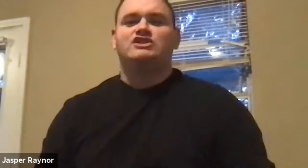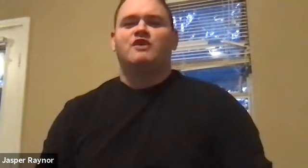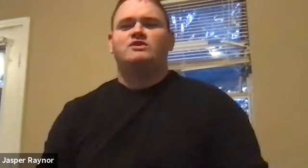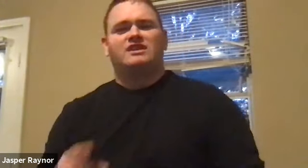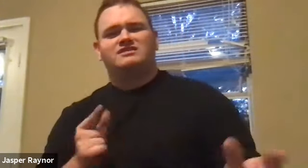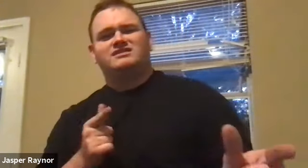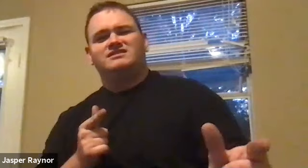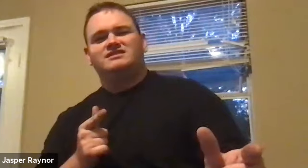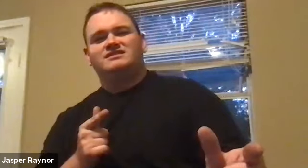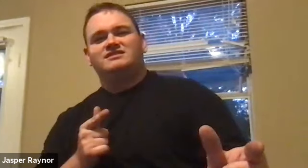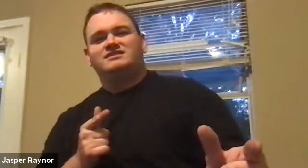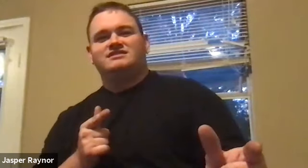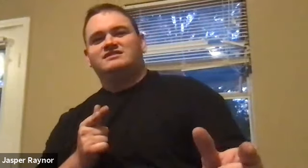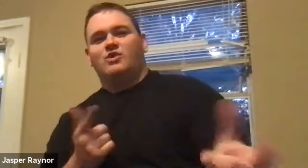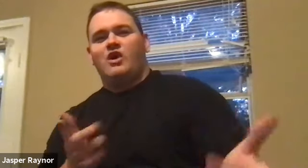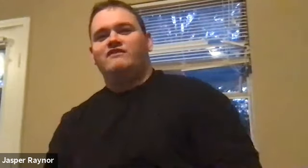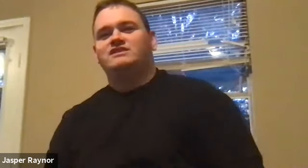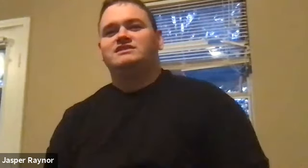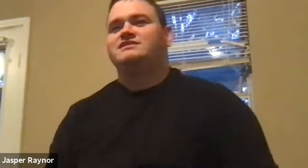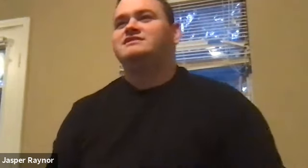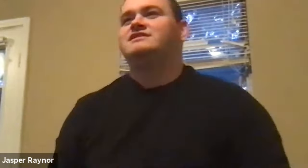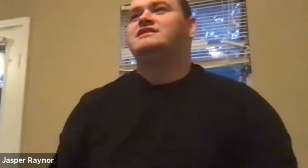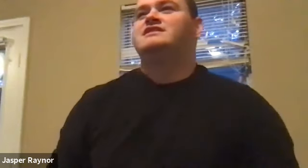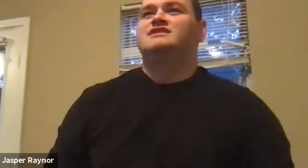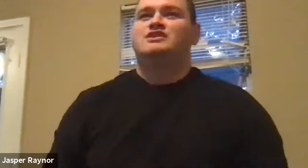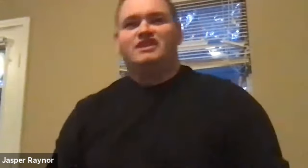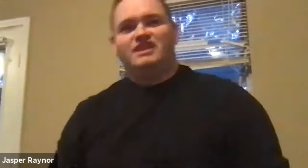Travolta or Elvis.